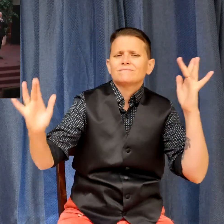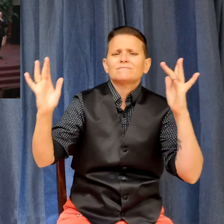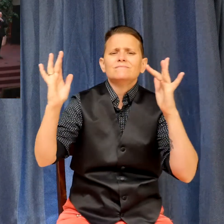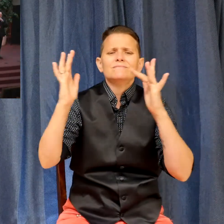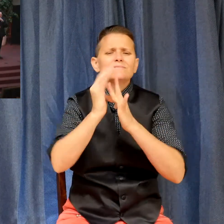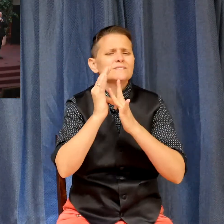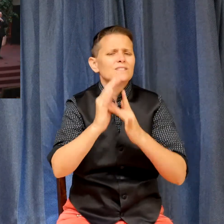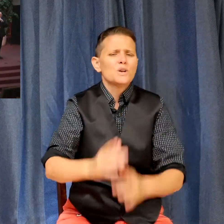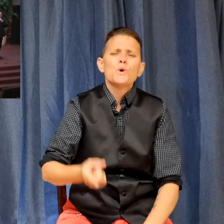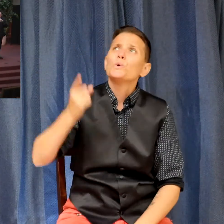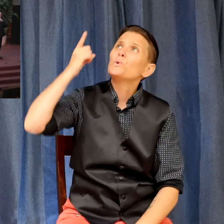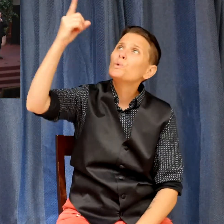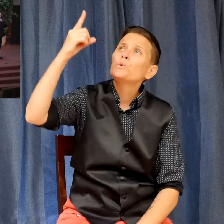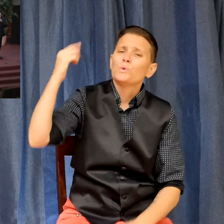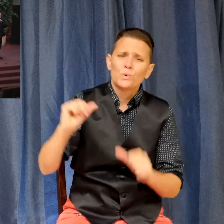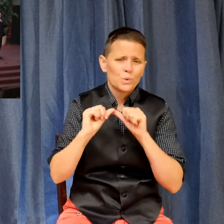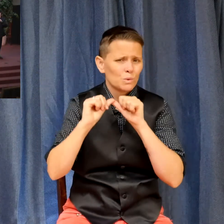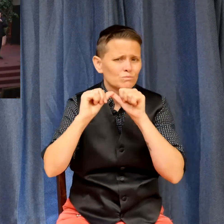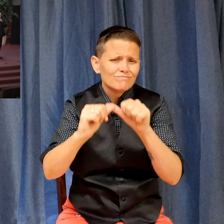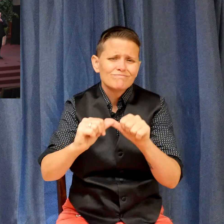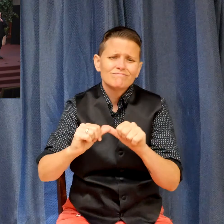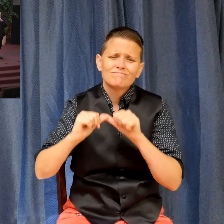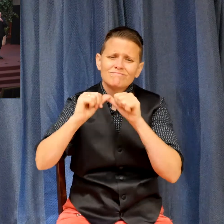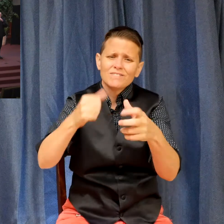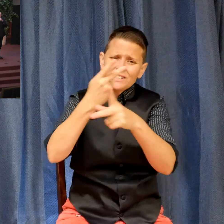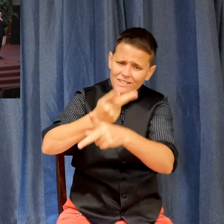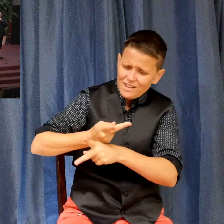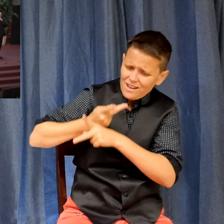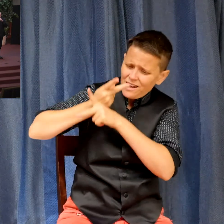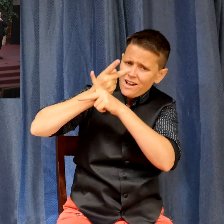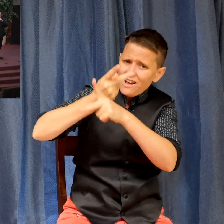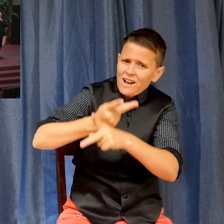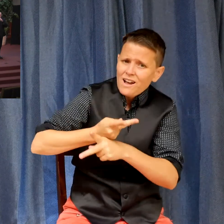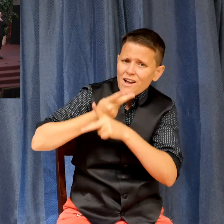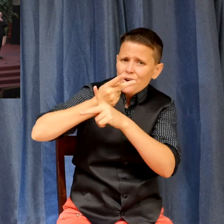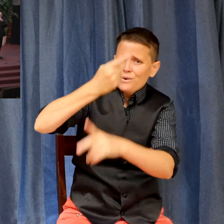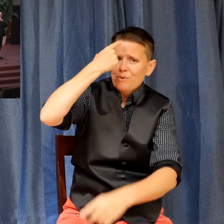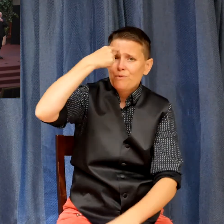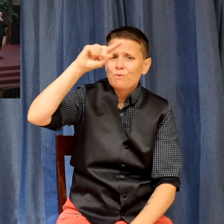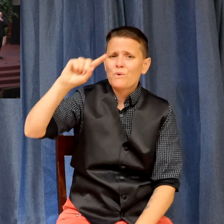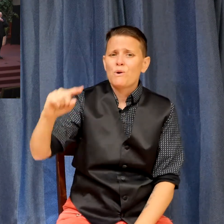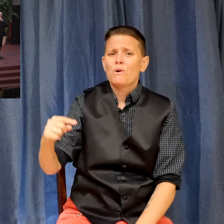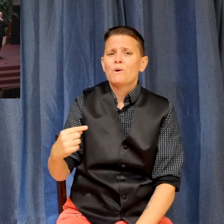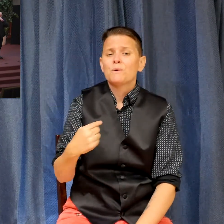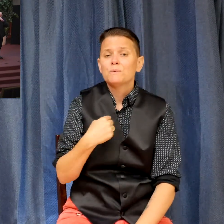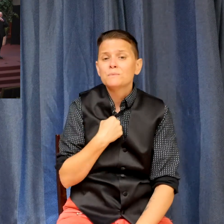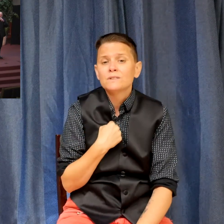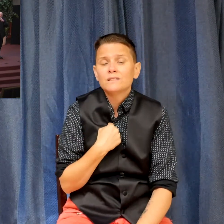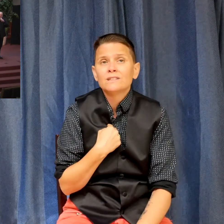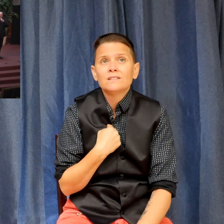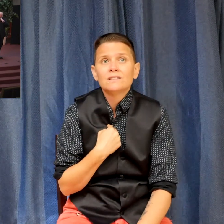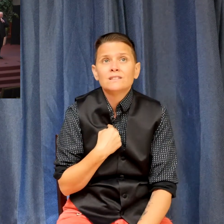done, Jesus, keep on looking out for me.